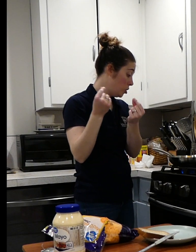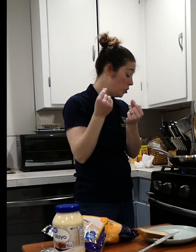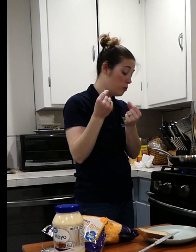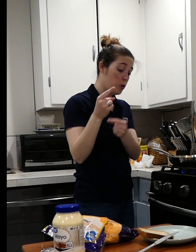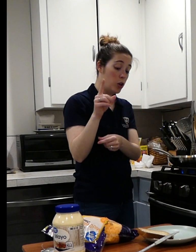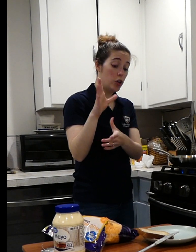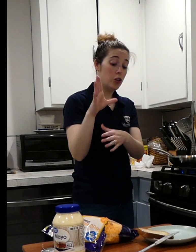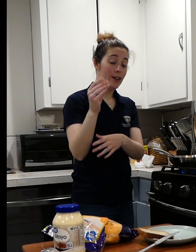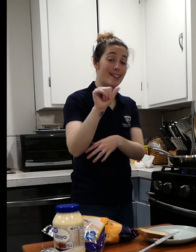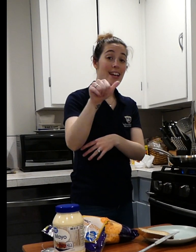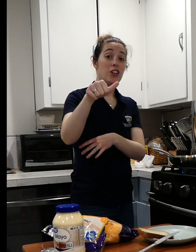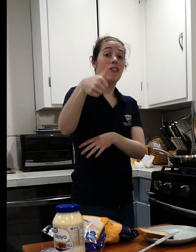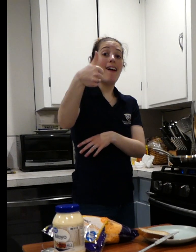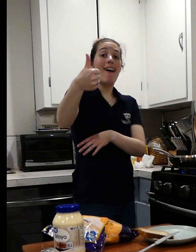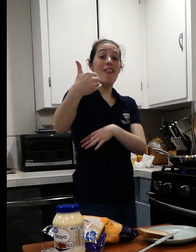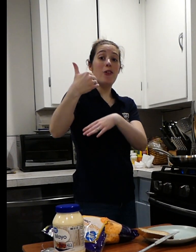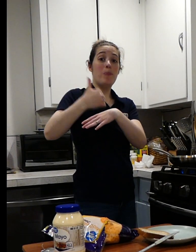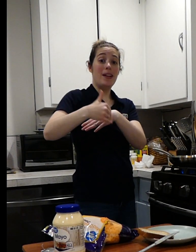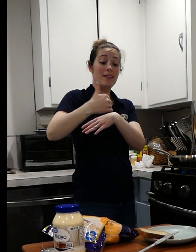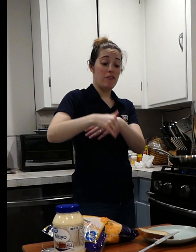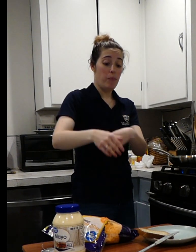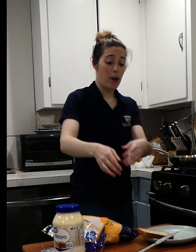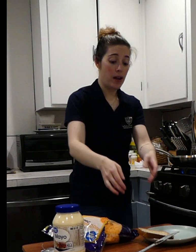do, you're going to take your other piece of bread,